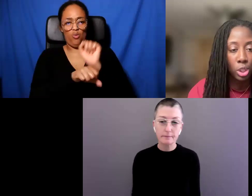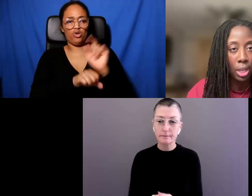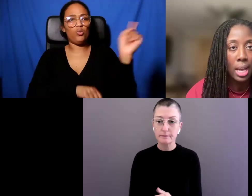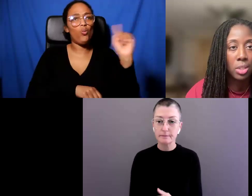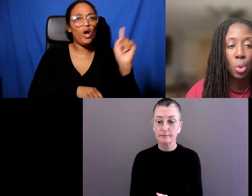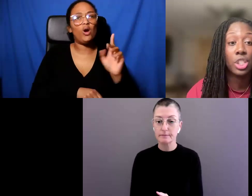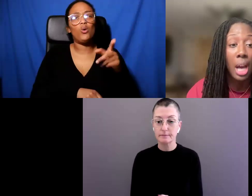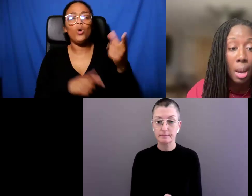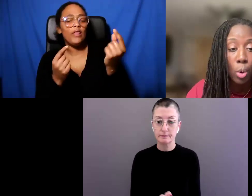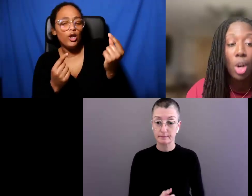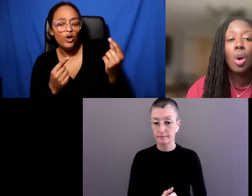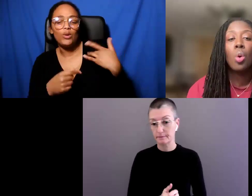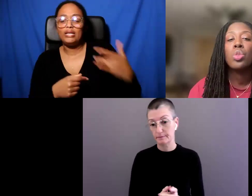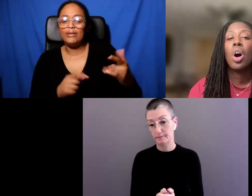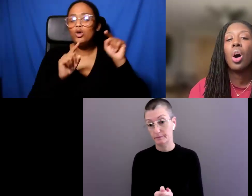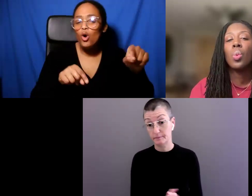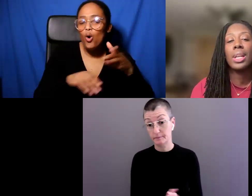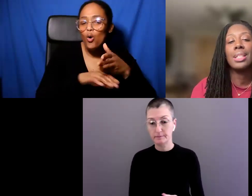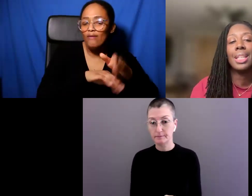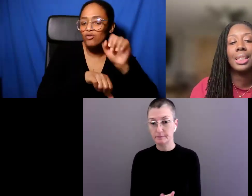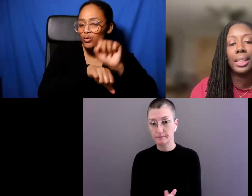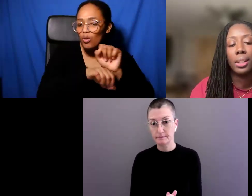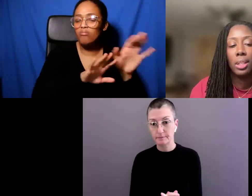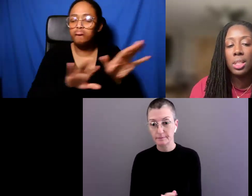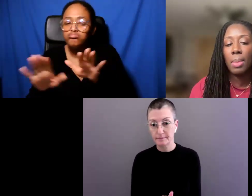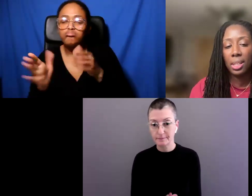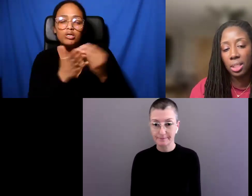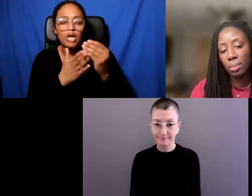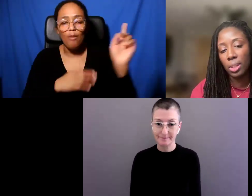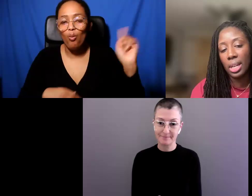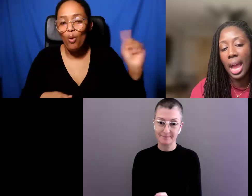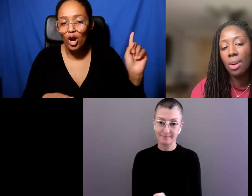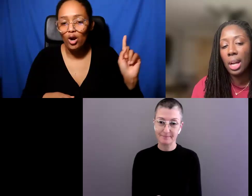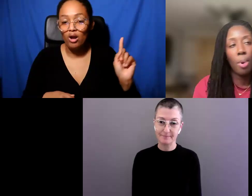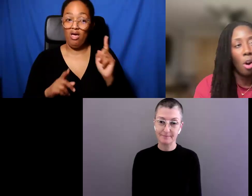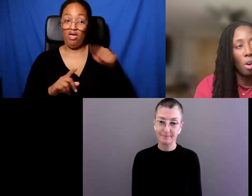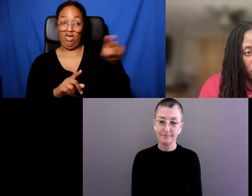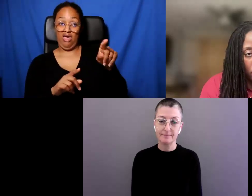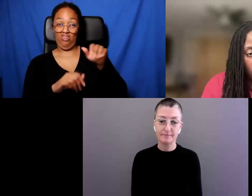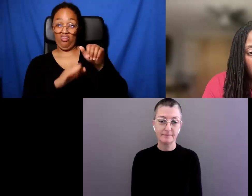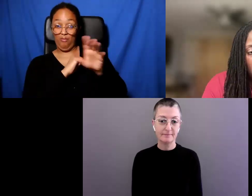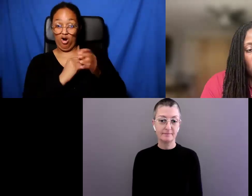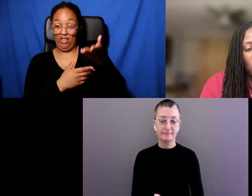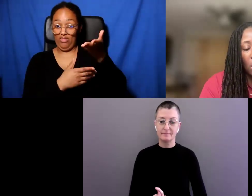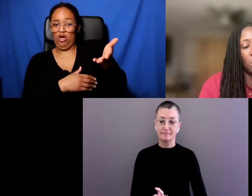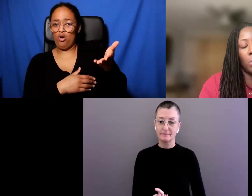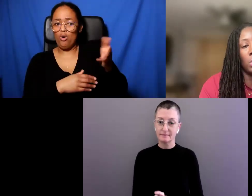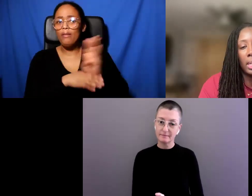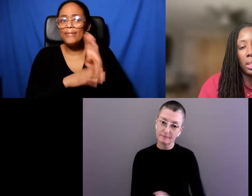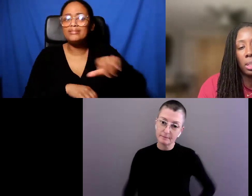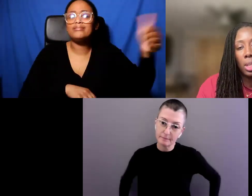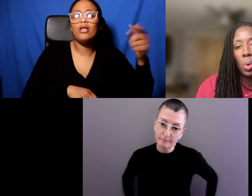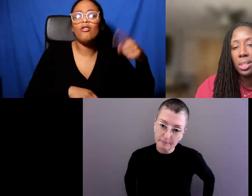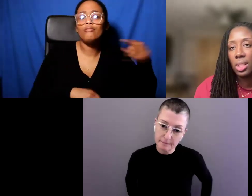play, socialize, or shop? Or who's already selling to my customer, and how can I partner with them? Those are